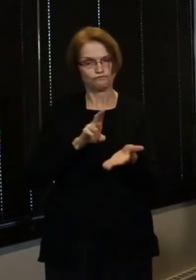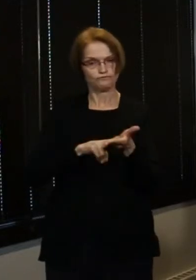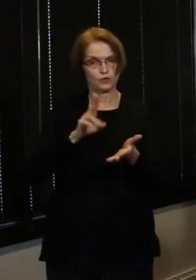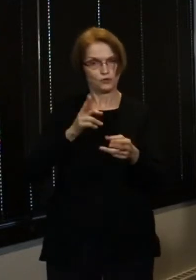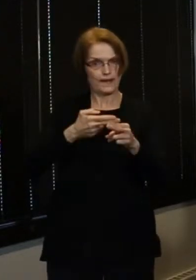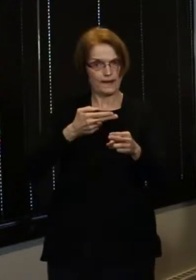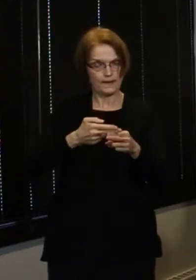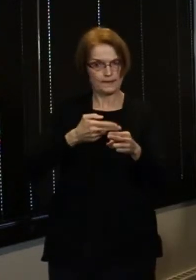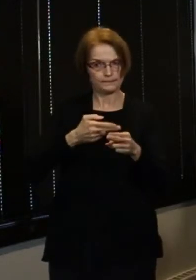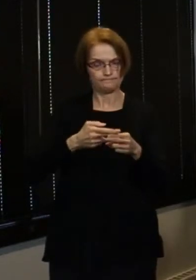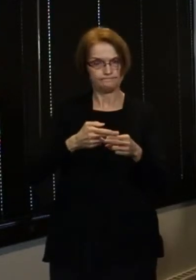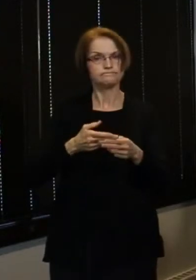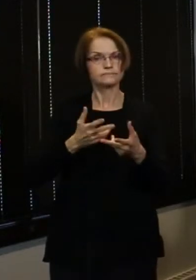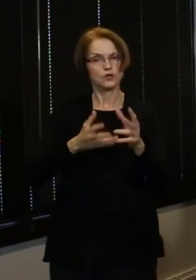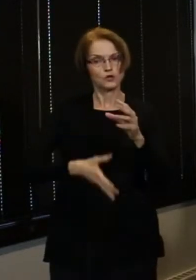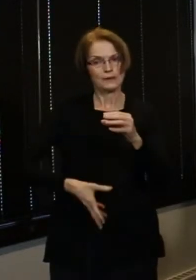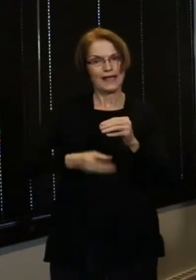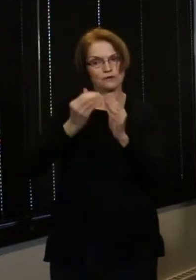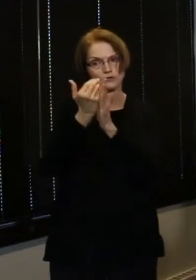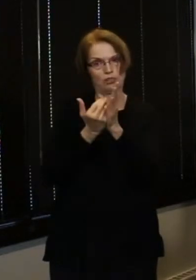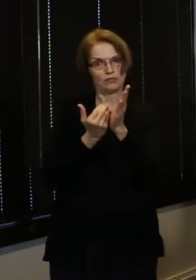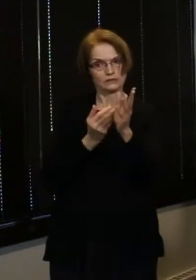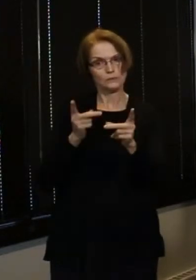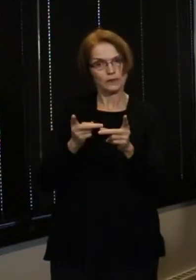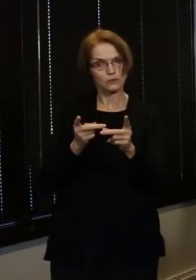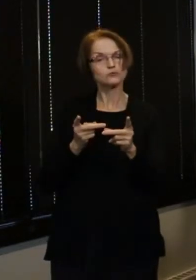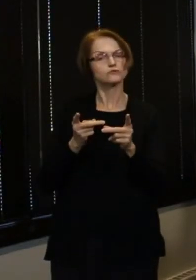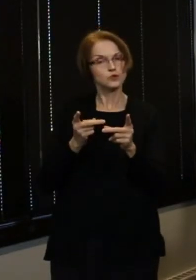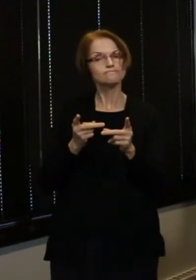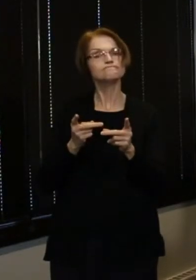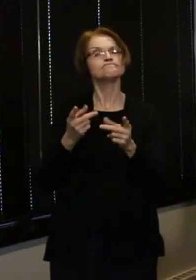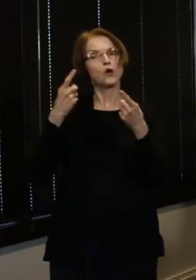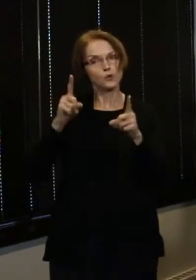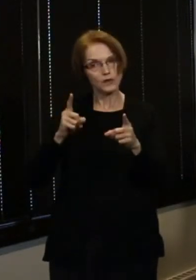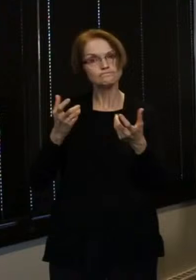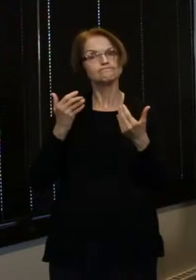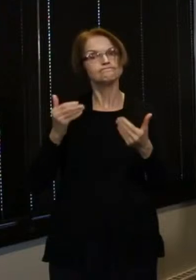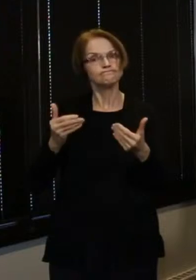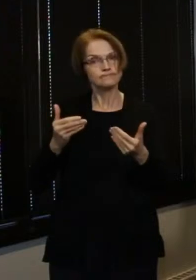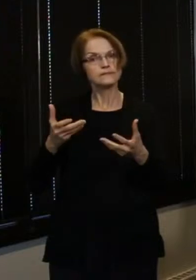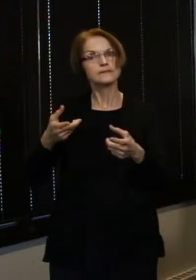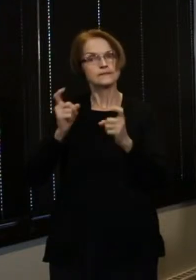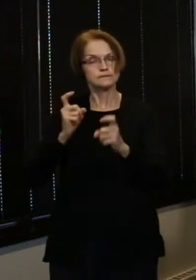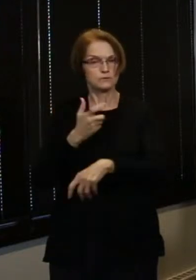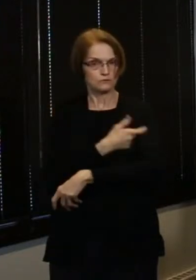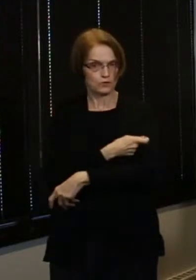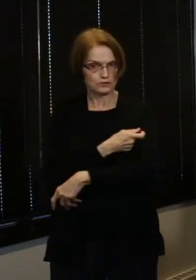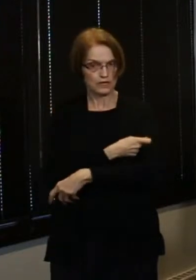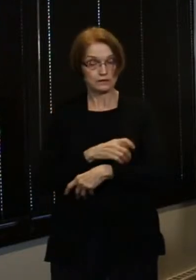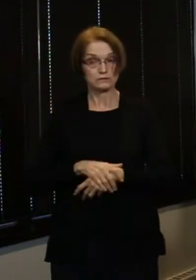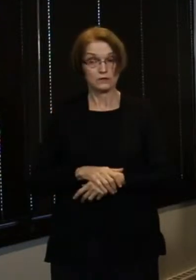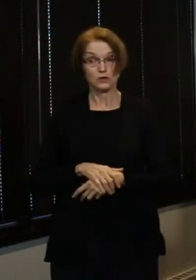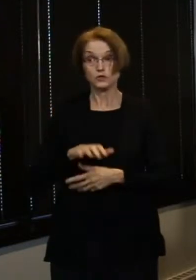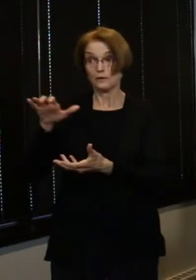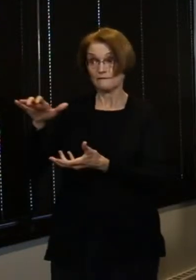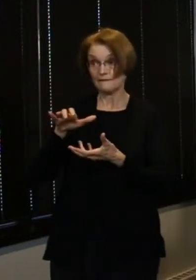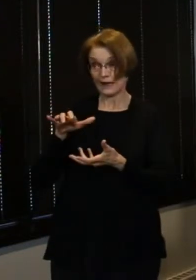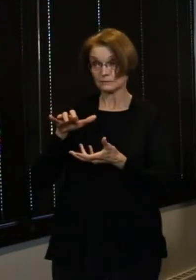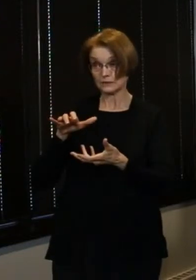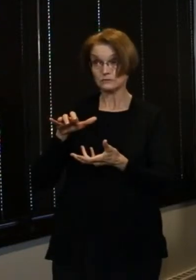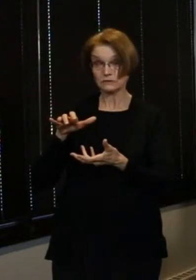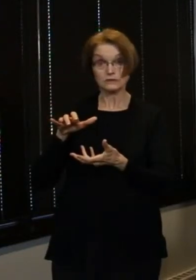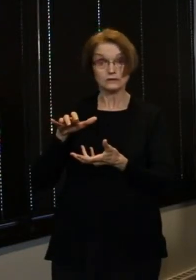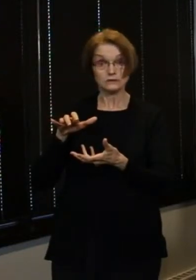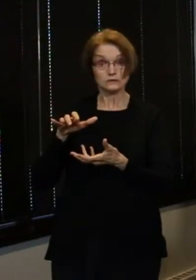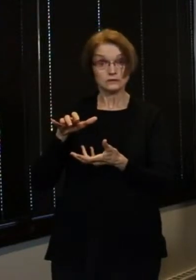be added to the vaccinators list of people who want COVID vaccine, so we can contact you when vaccine is